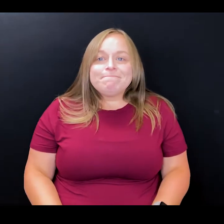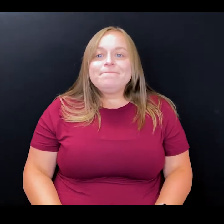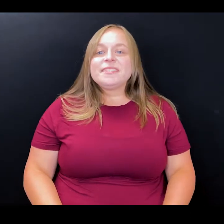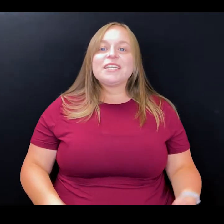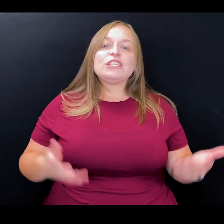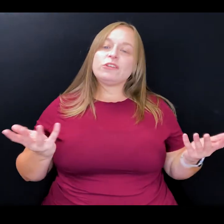Given that